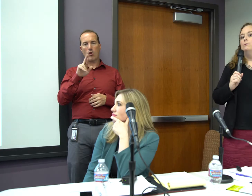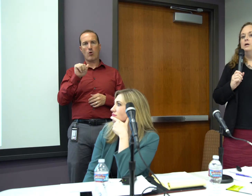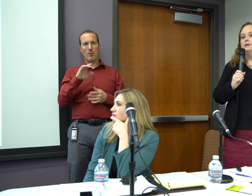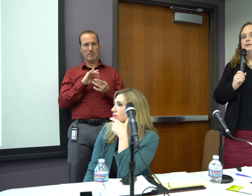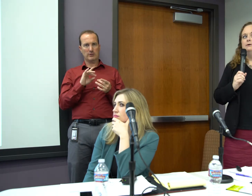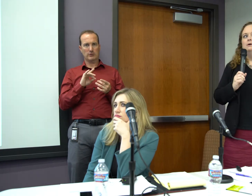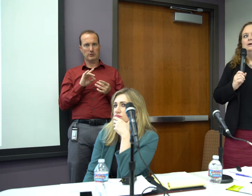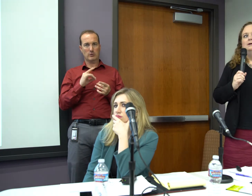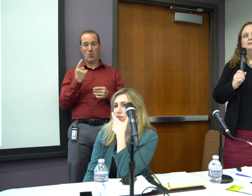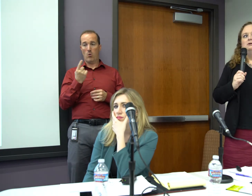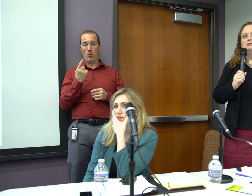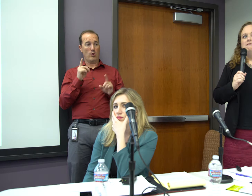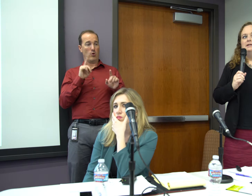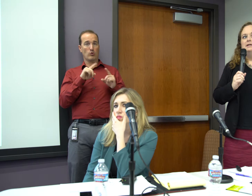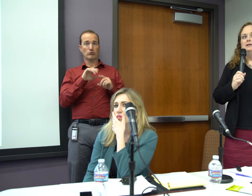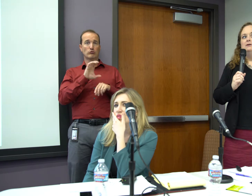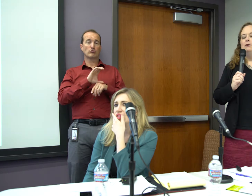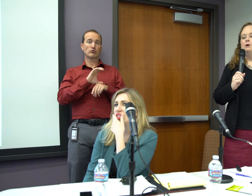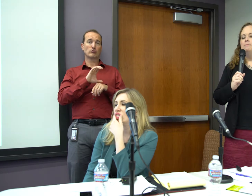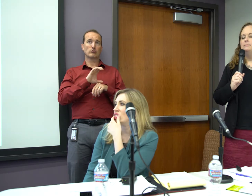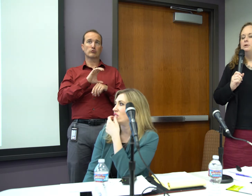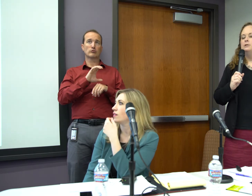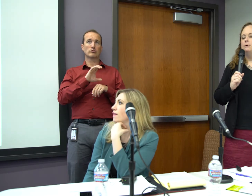are you only going to your church-funded,